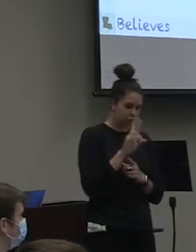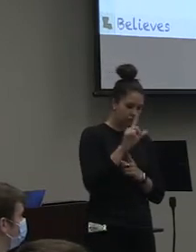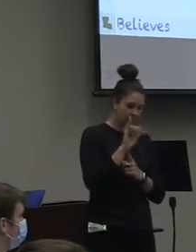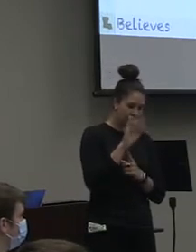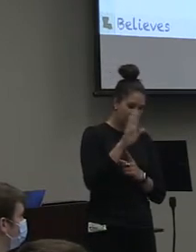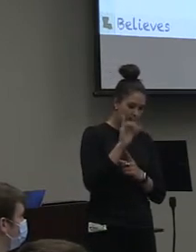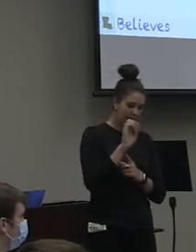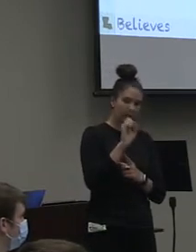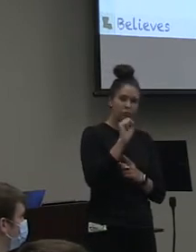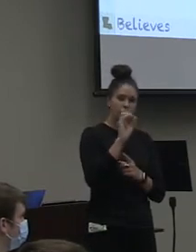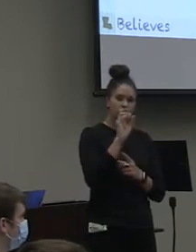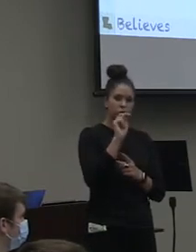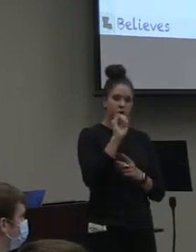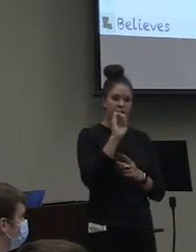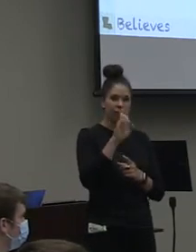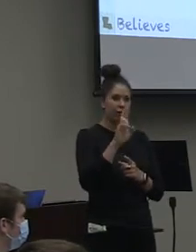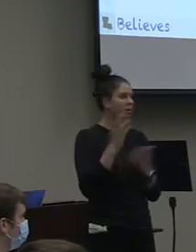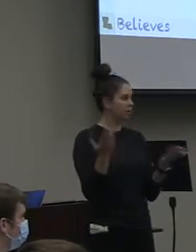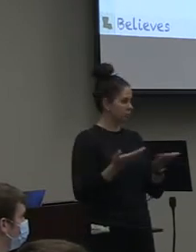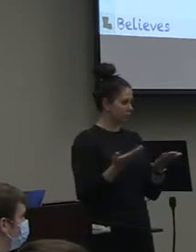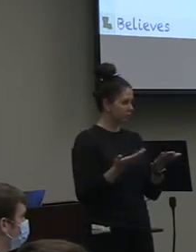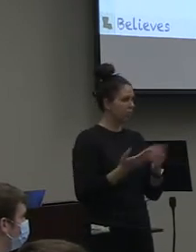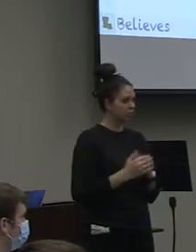Dr. Libby Sanye. Here.